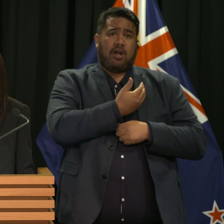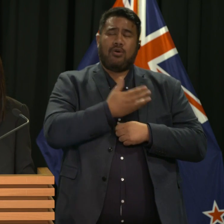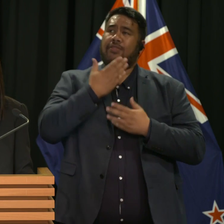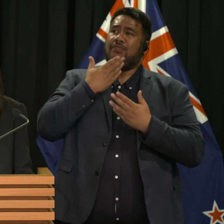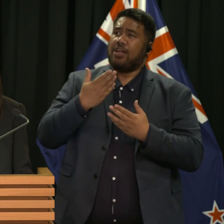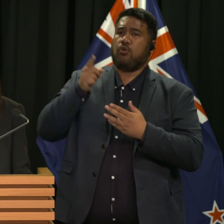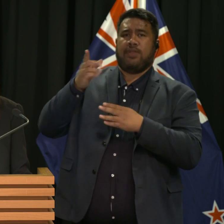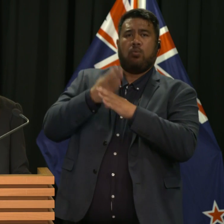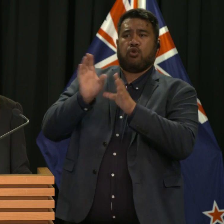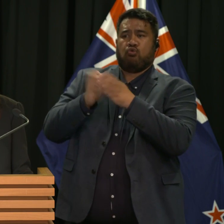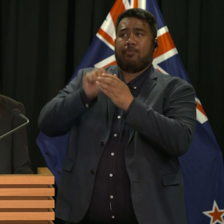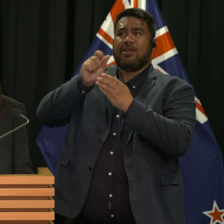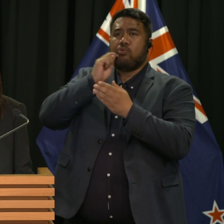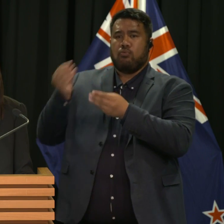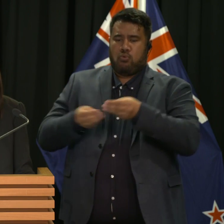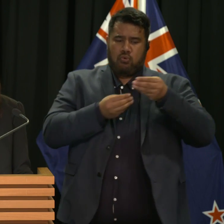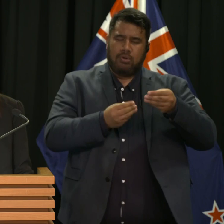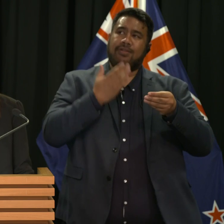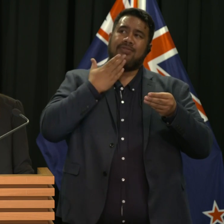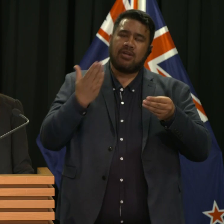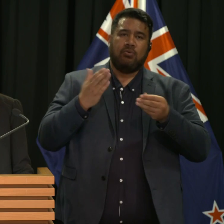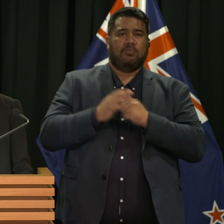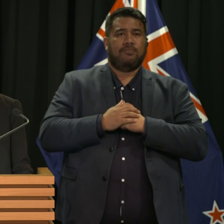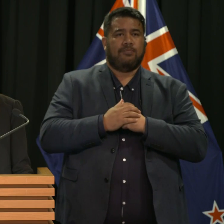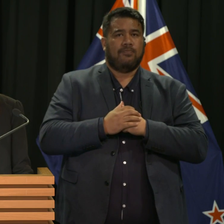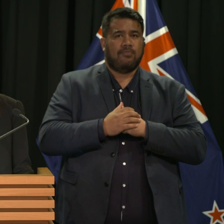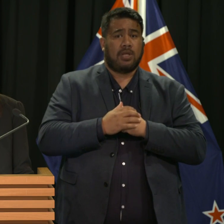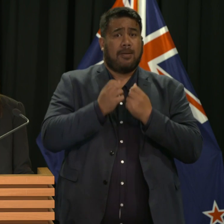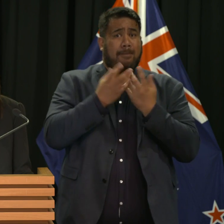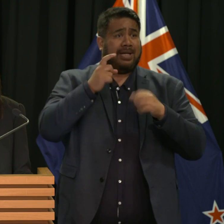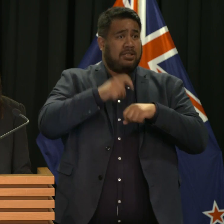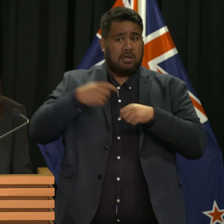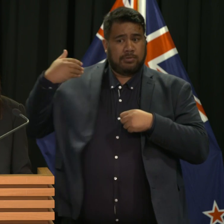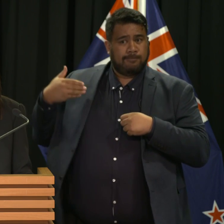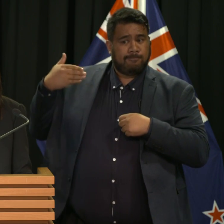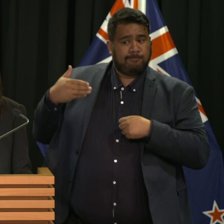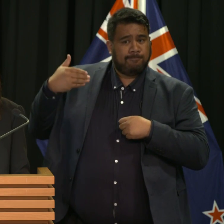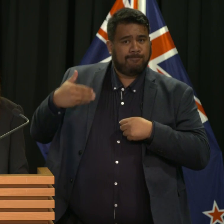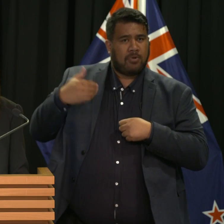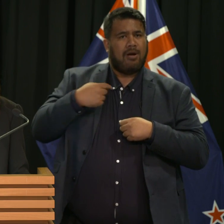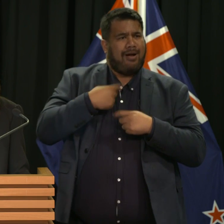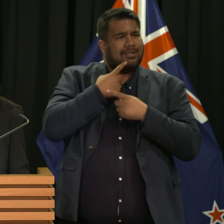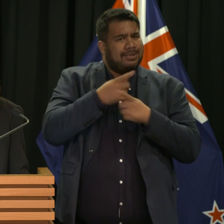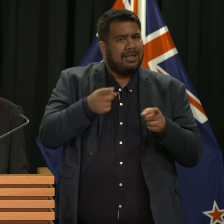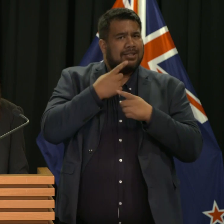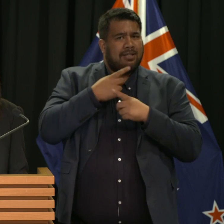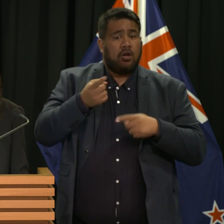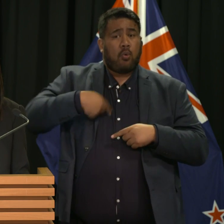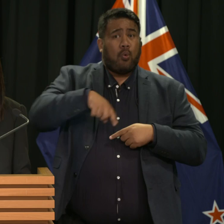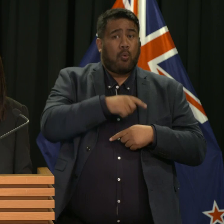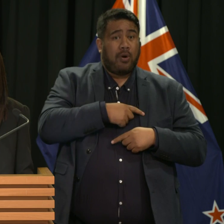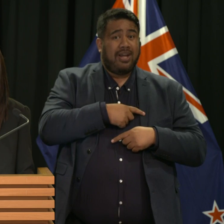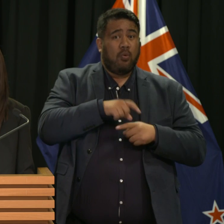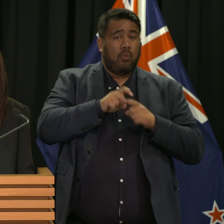the experts on the group for their work. As I said many times during this process, we should never shy away